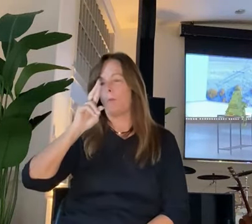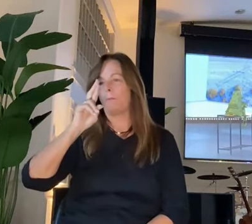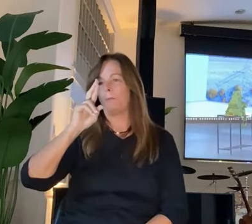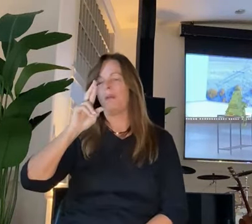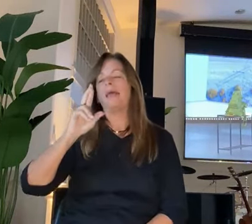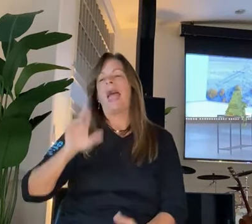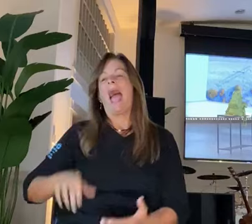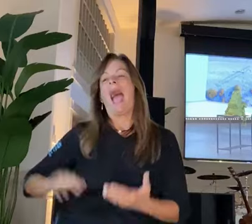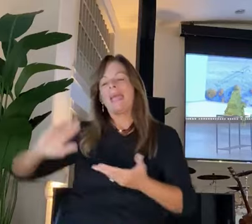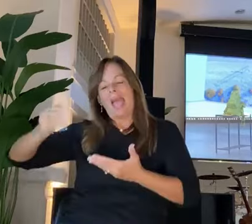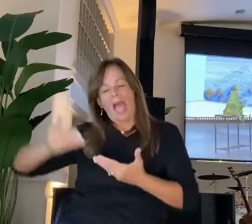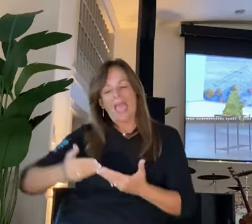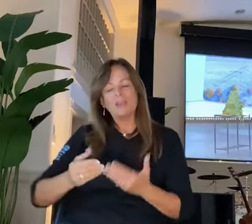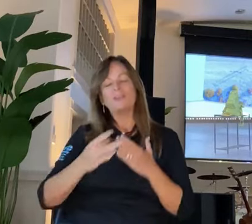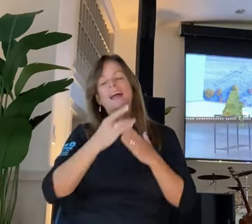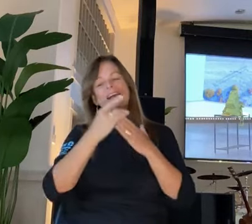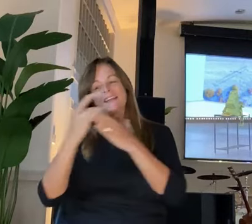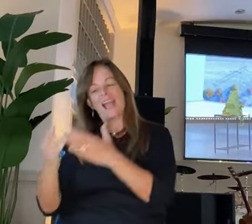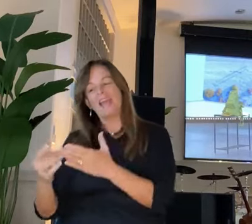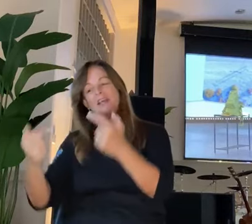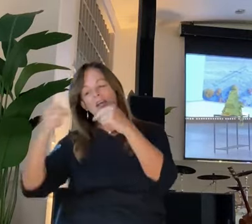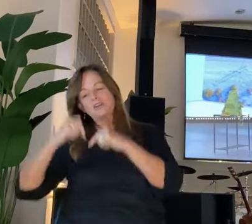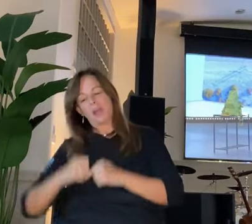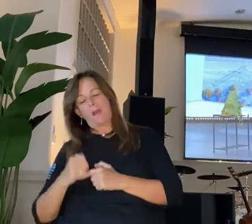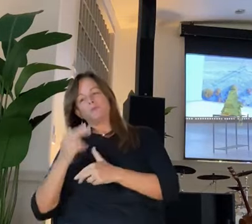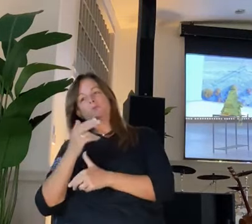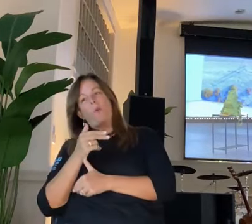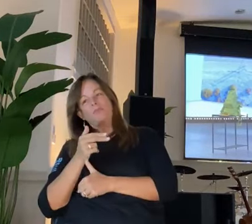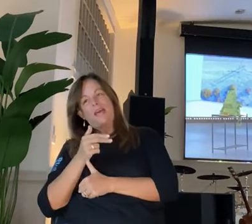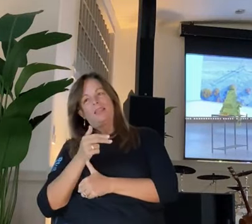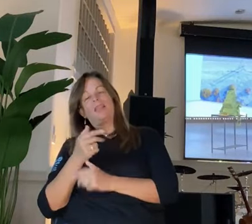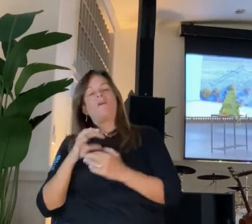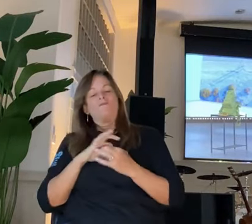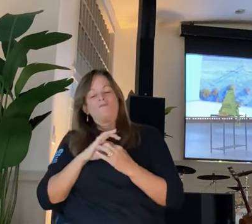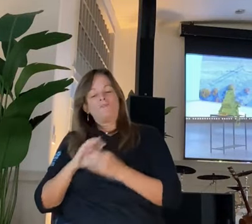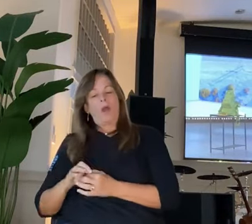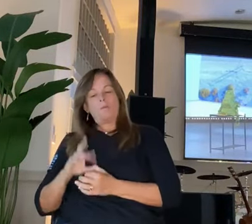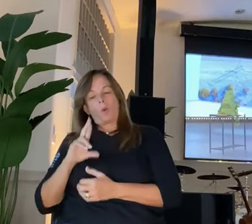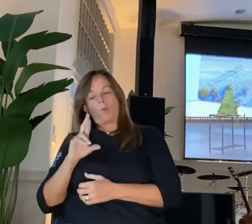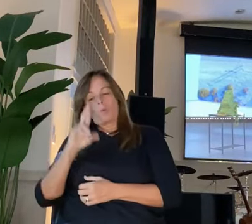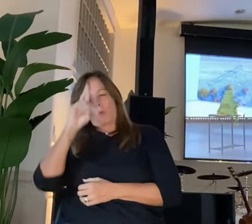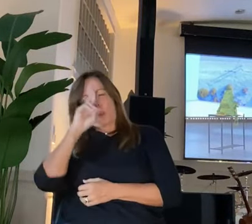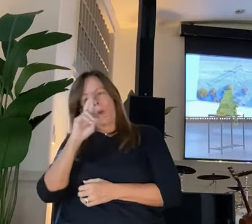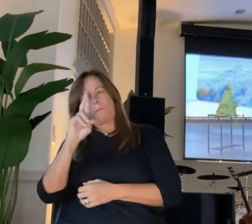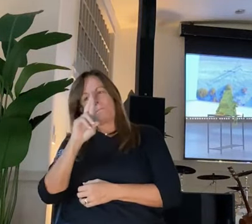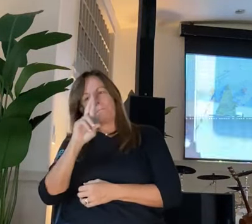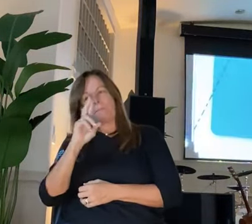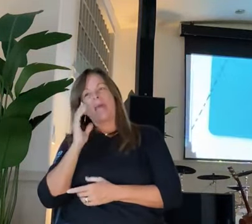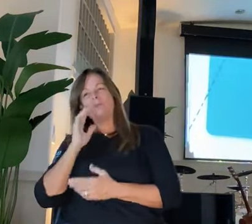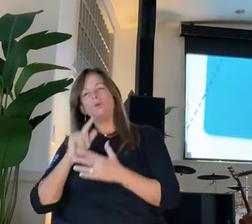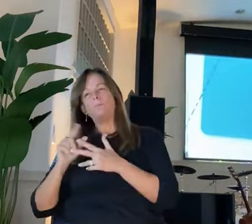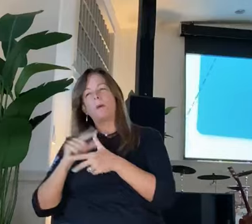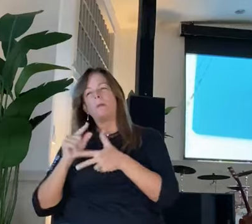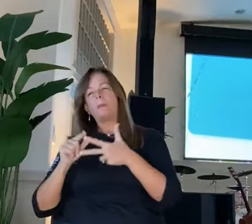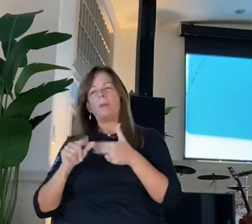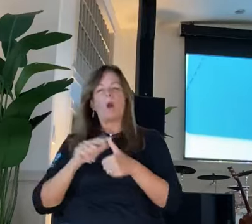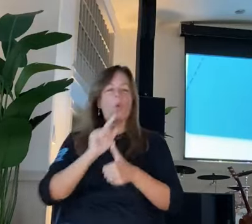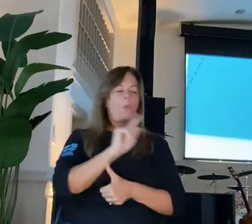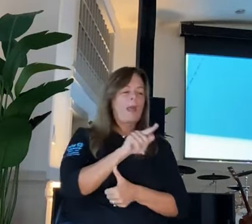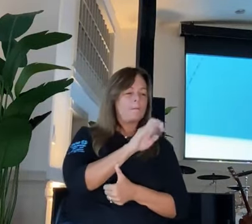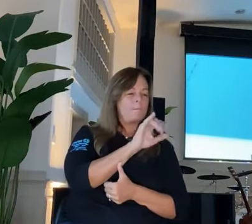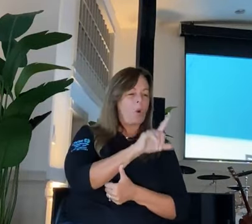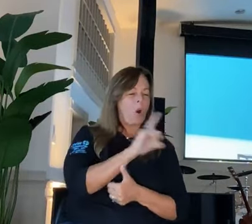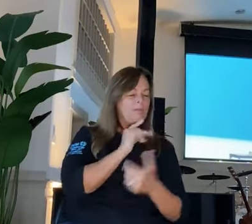way. I actually hired a guy to come to the hotel, pick us up. He was from Rome, so he knew all the places around Rome. He knew where Paul was in